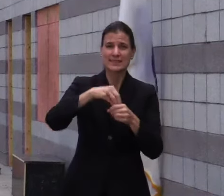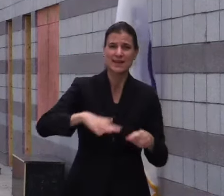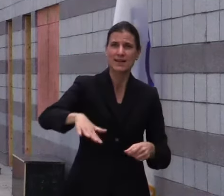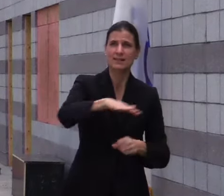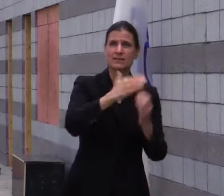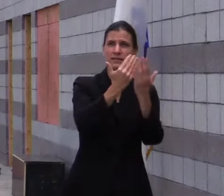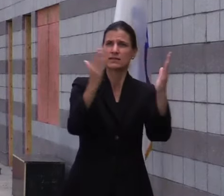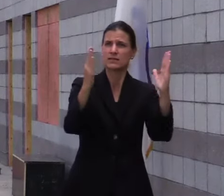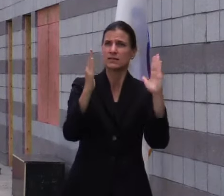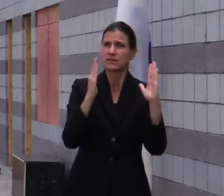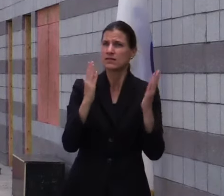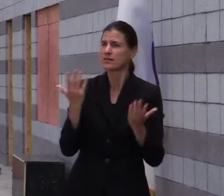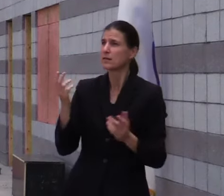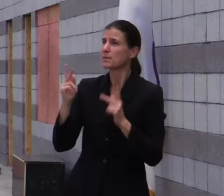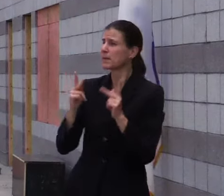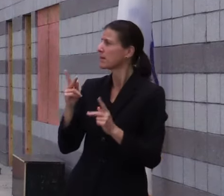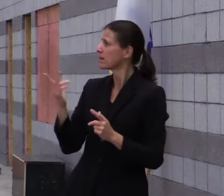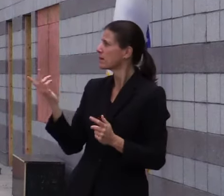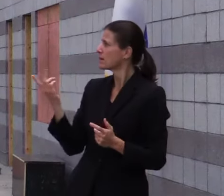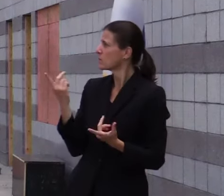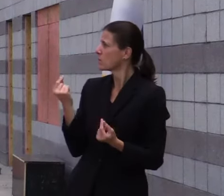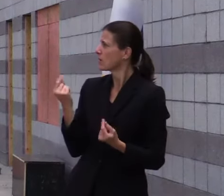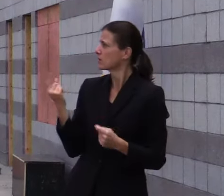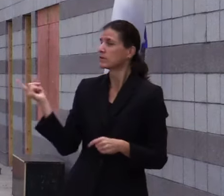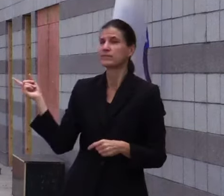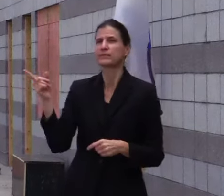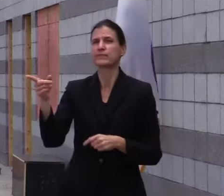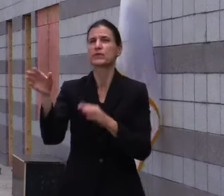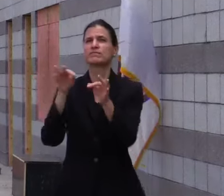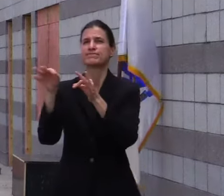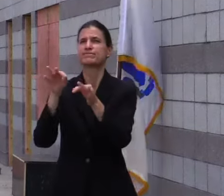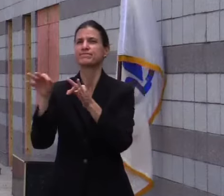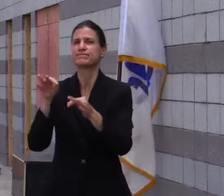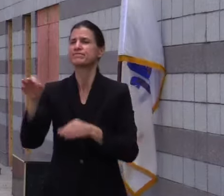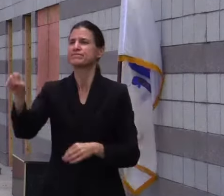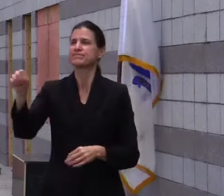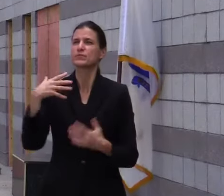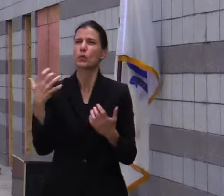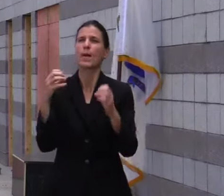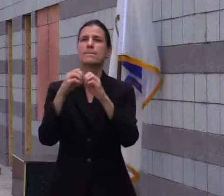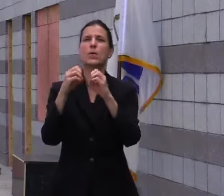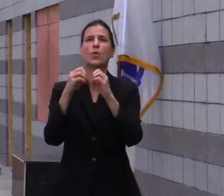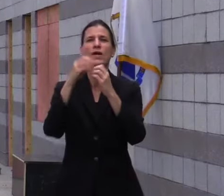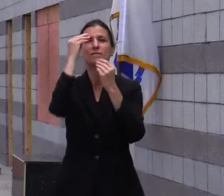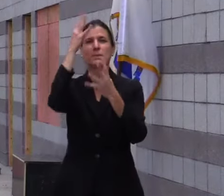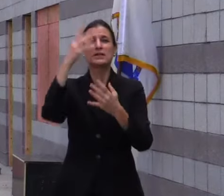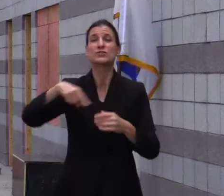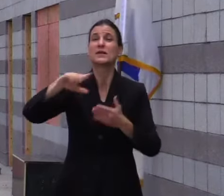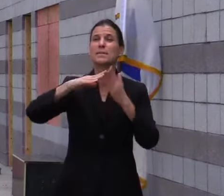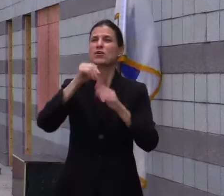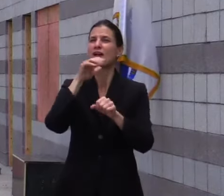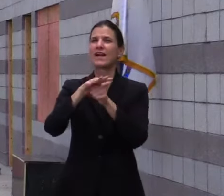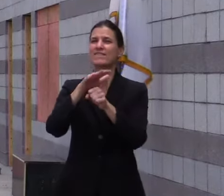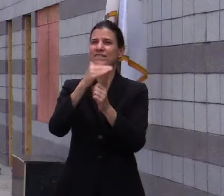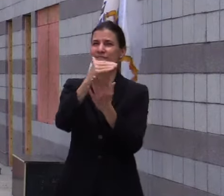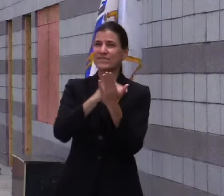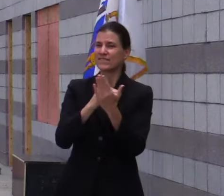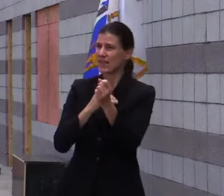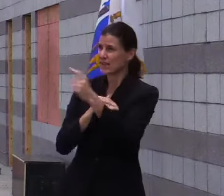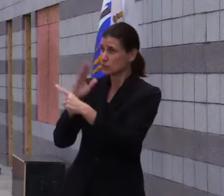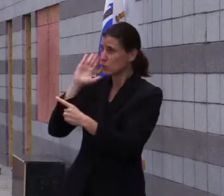We agree with that, and hopefully at some point we're going to have a better roadmap for people around exactly those kinds of issues. Say